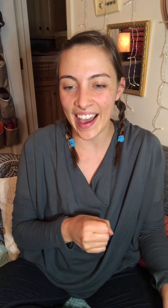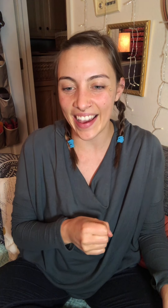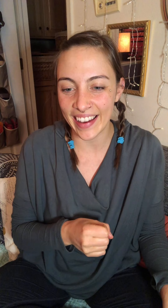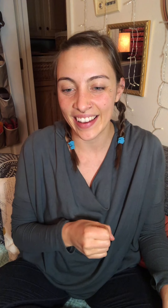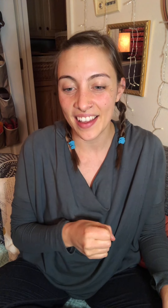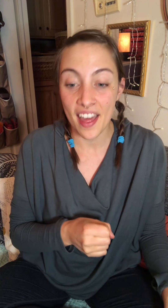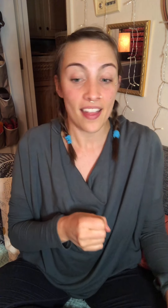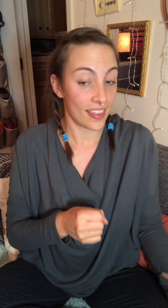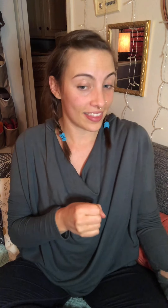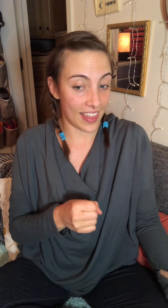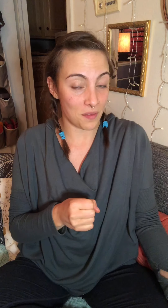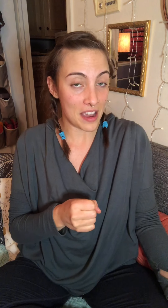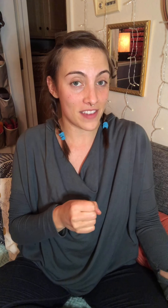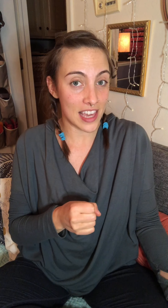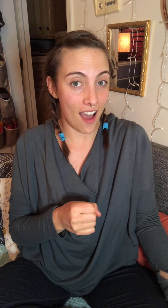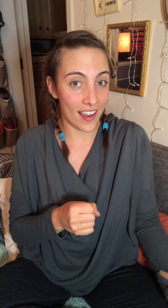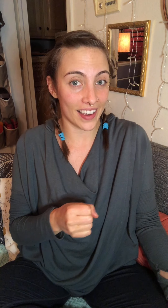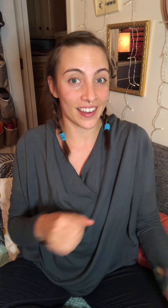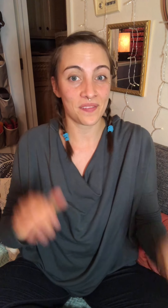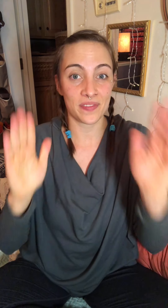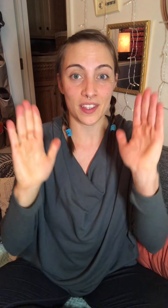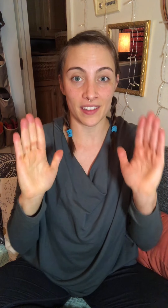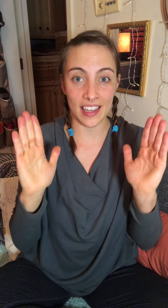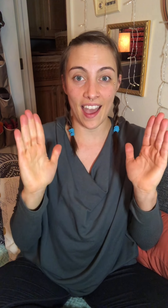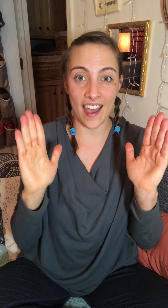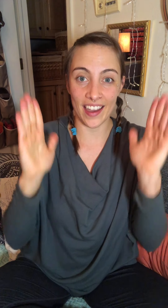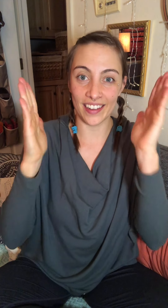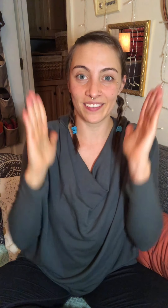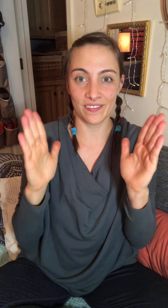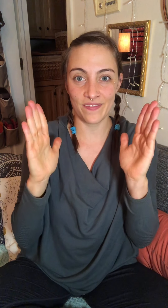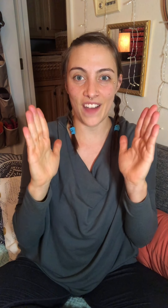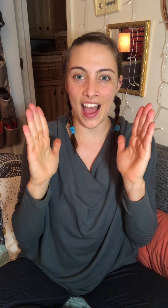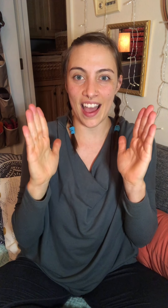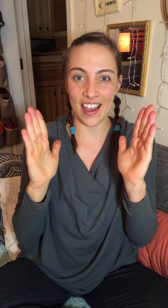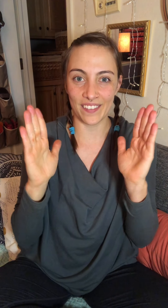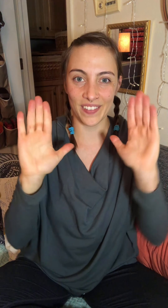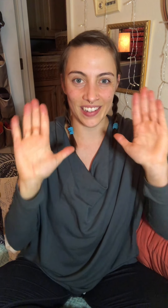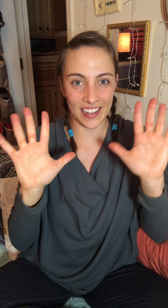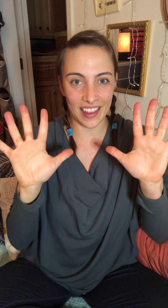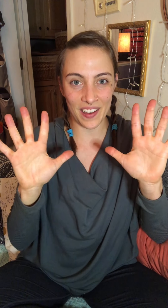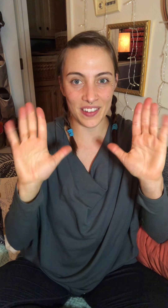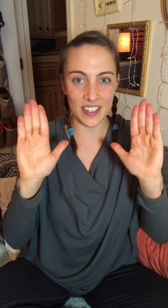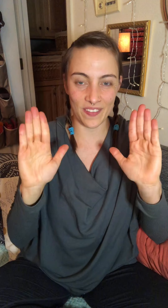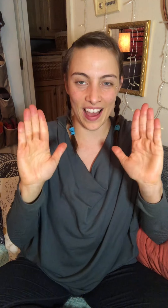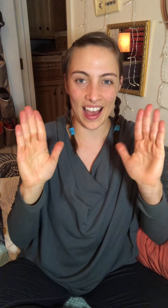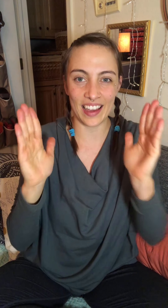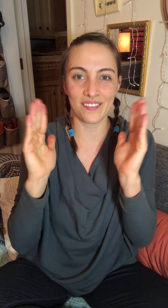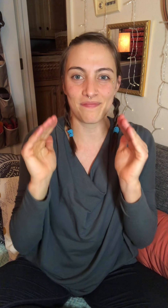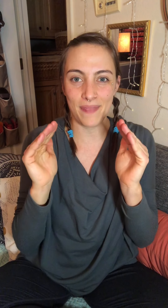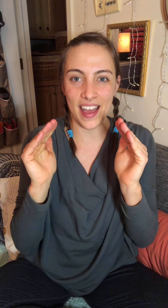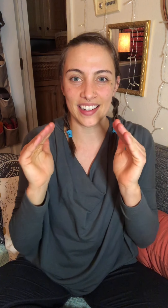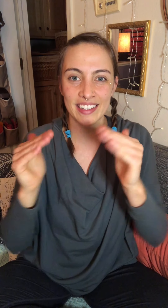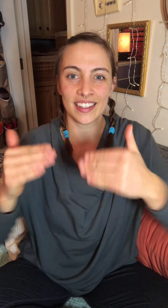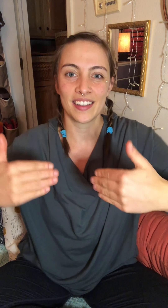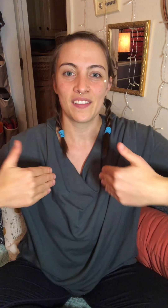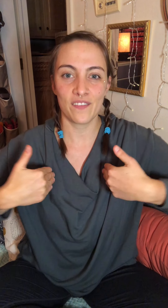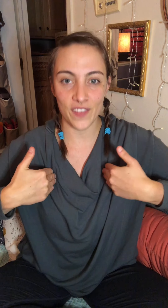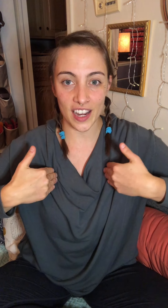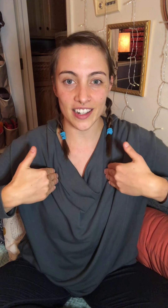Okay. Then we have young. So again, 5, closed 5, bent. Fingers at